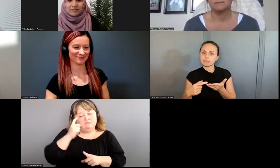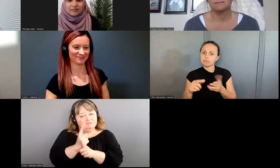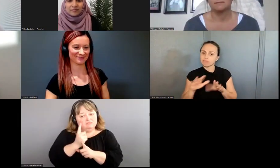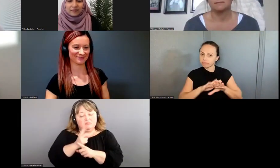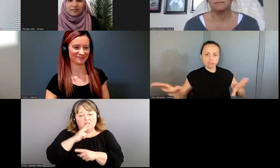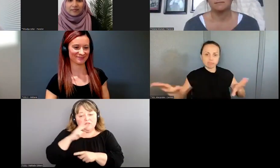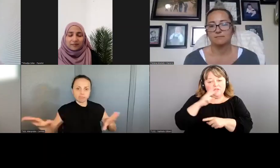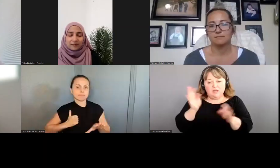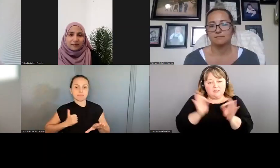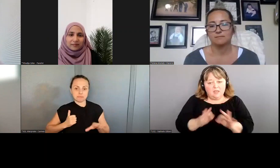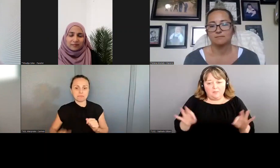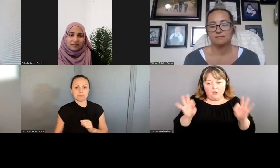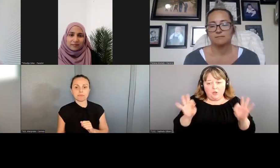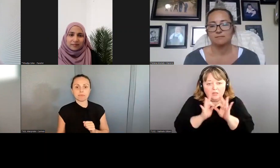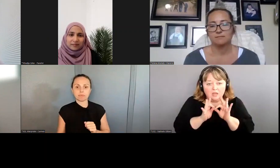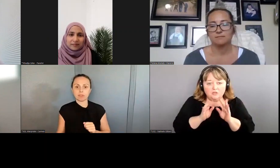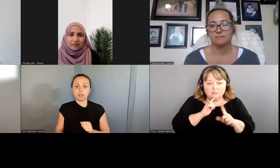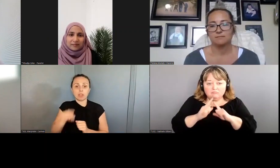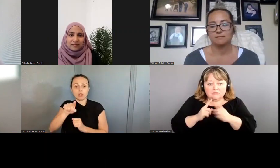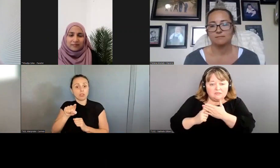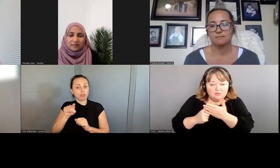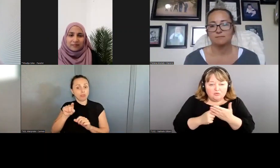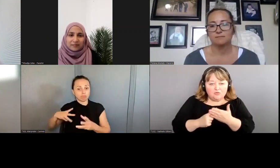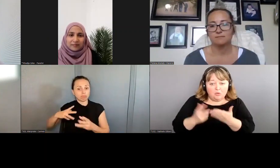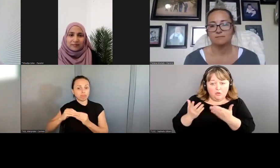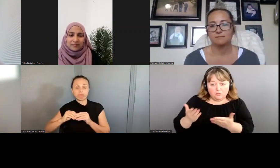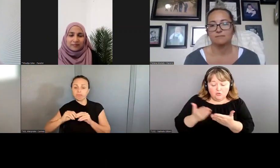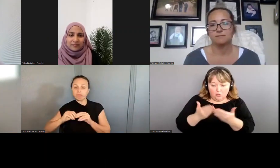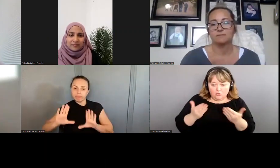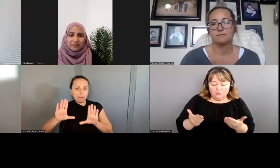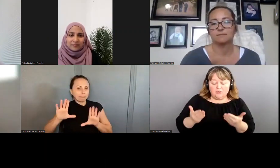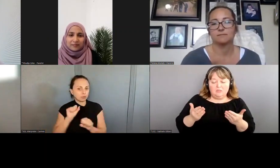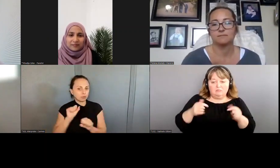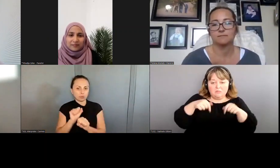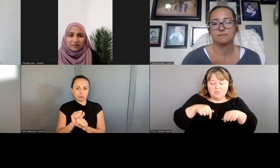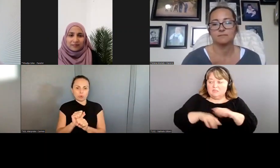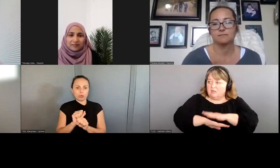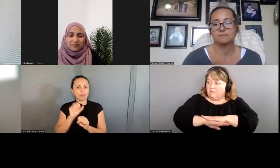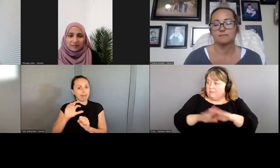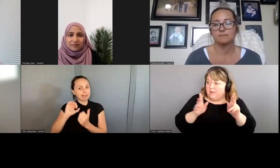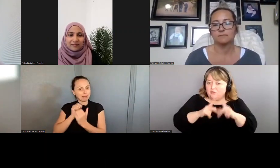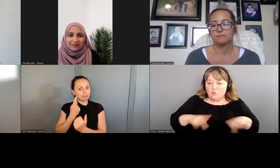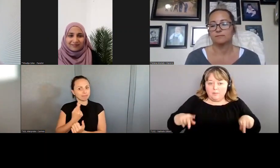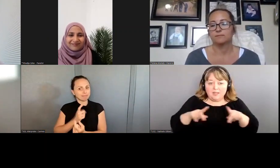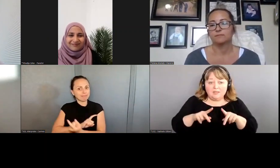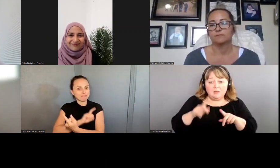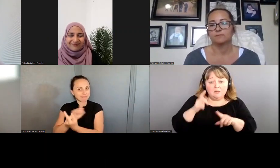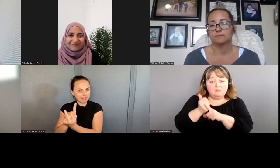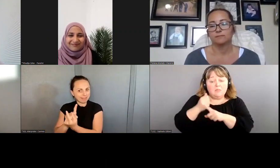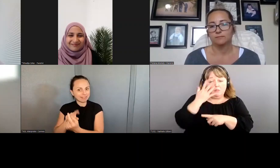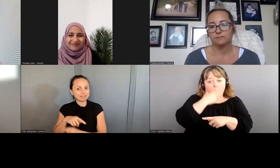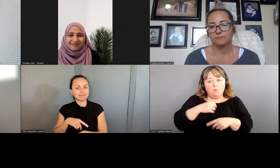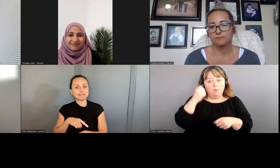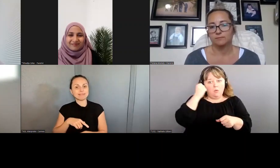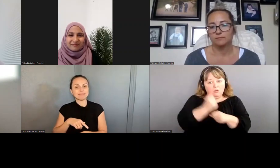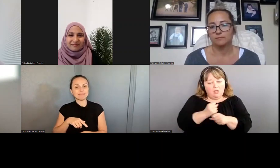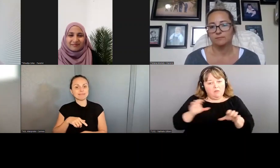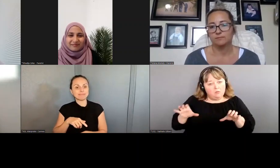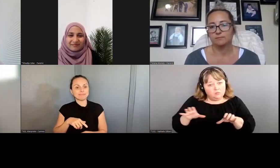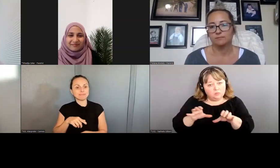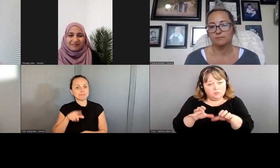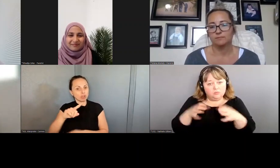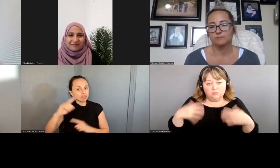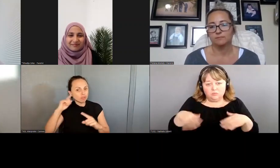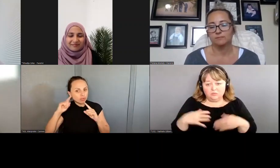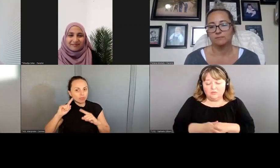the country. You've done some amazing work, and that's how I came to meet you, is through,